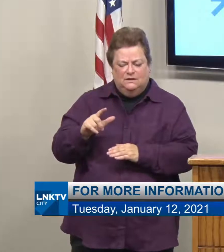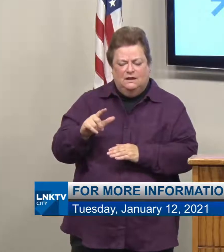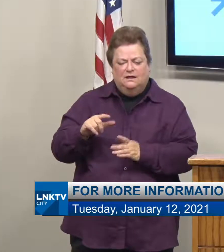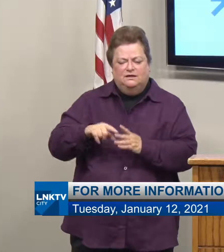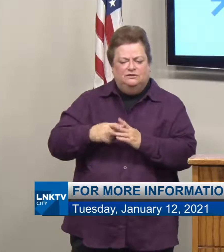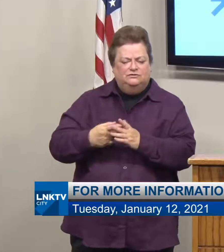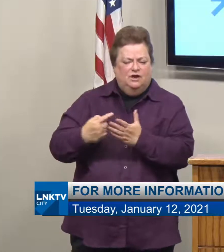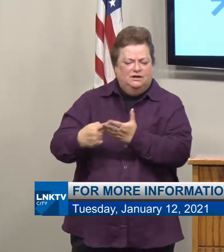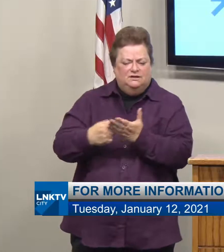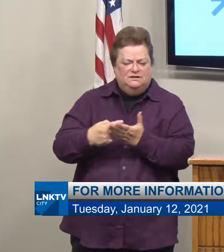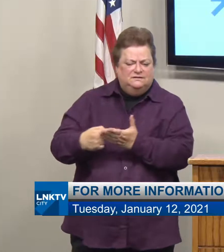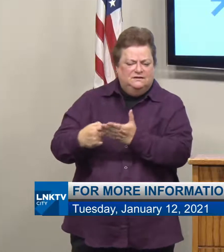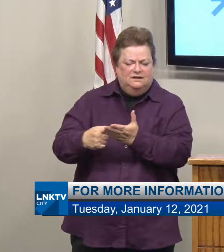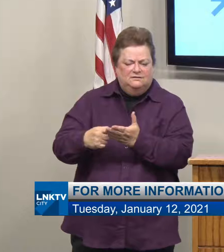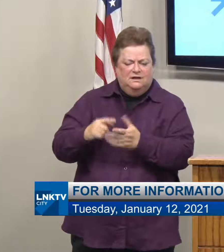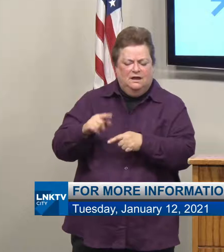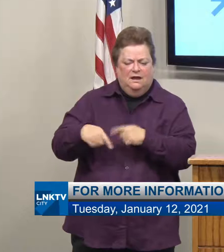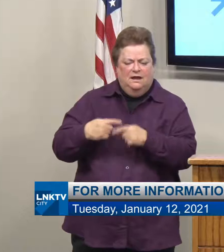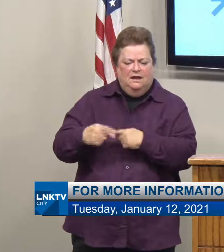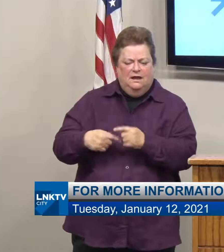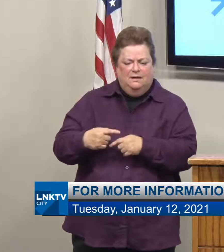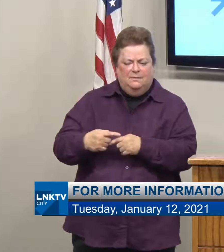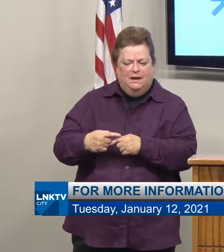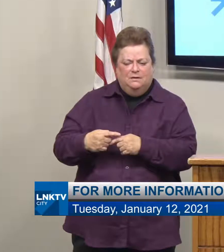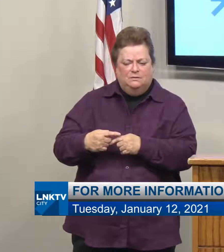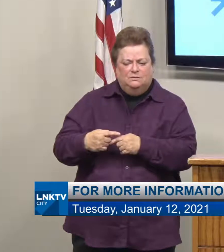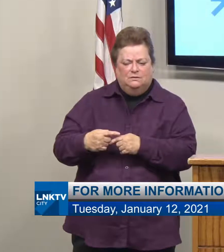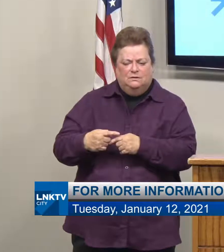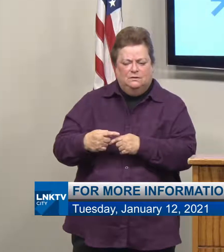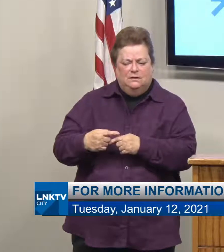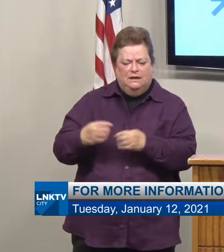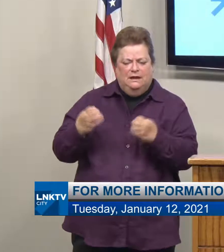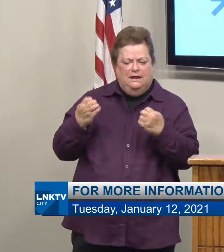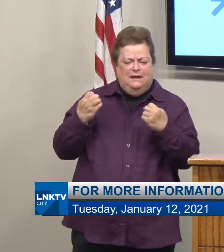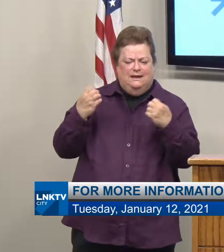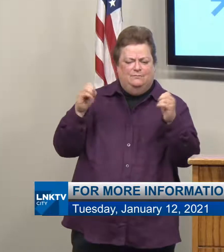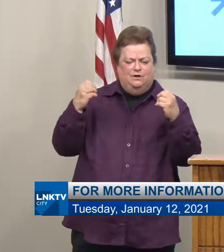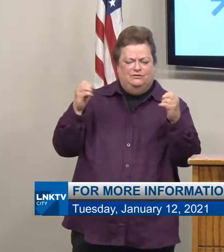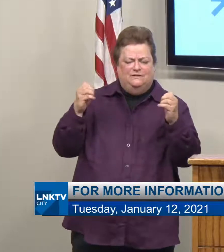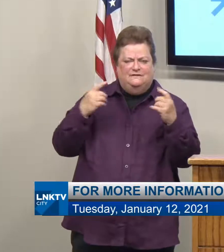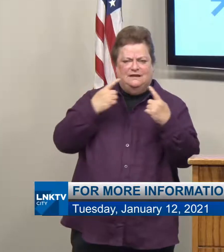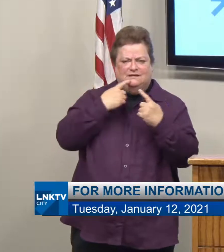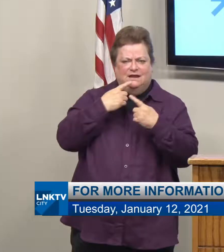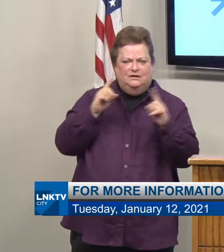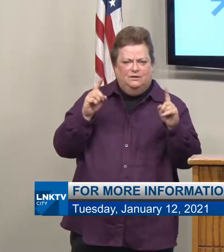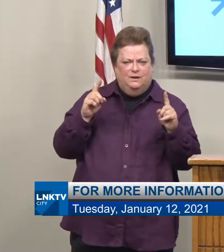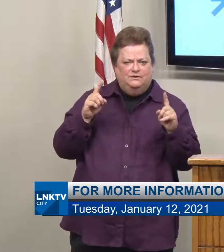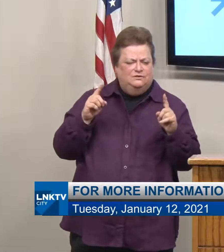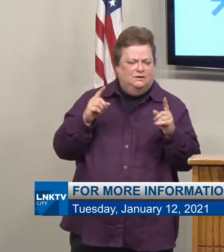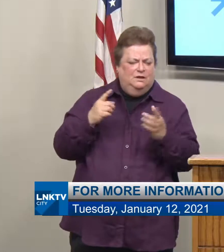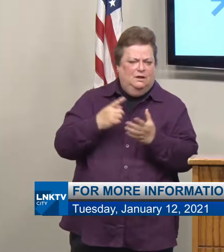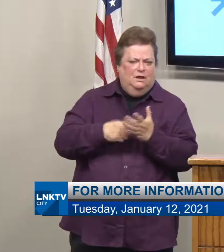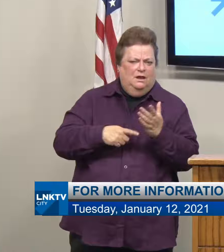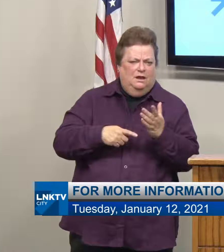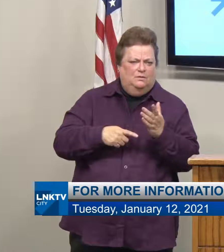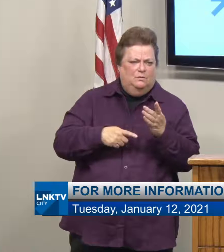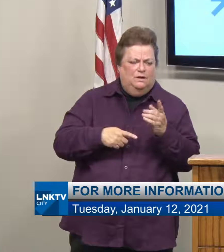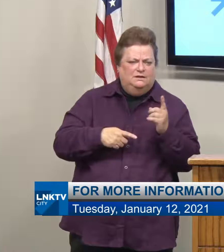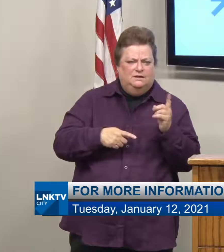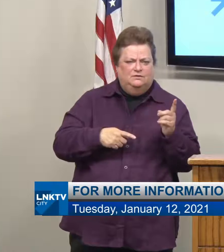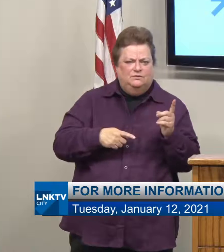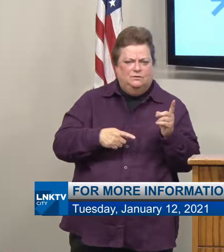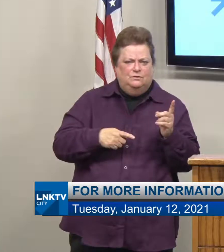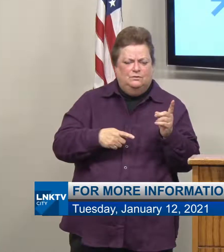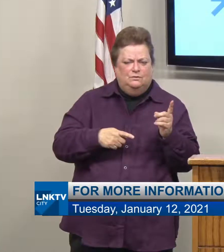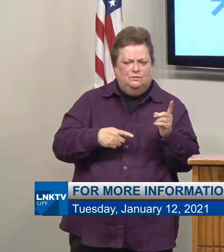discussion on ending the emergency declaration. And what did you make of that move